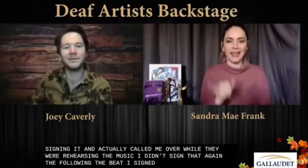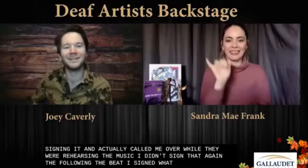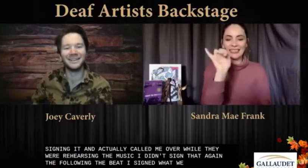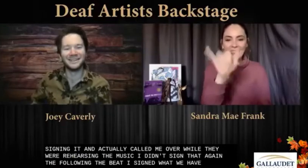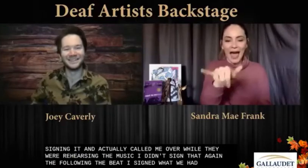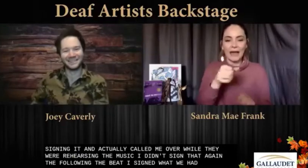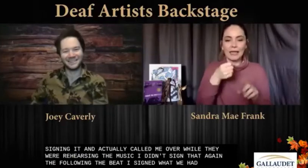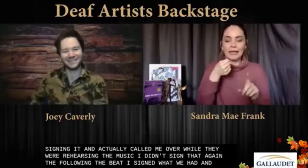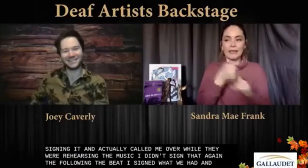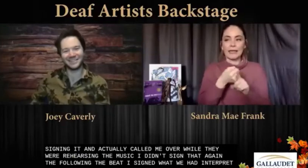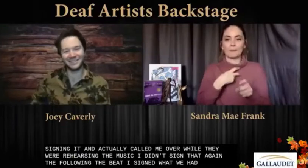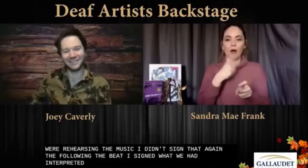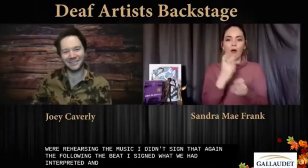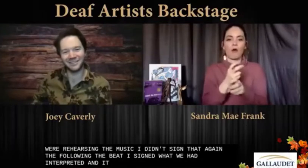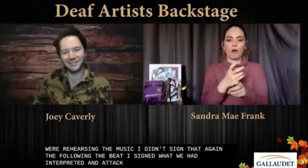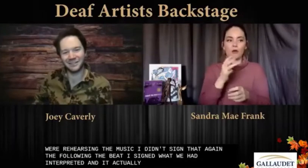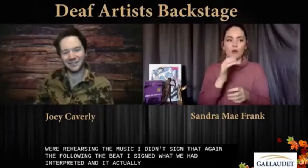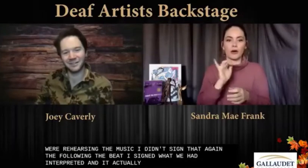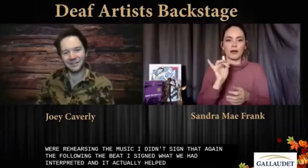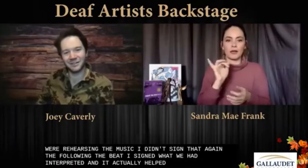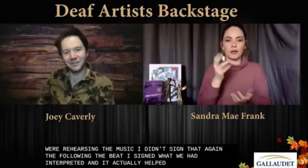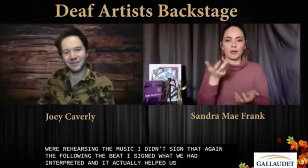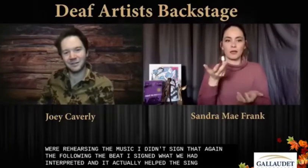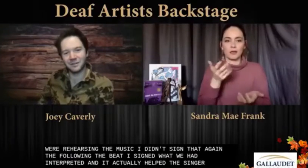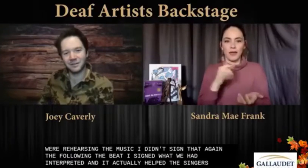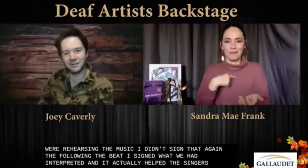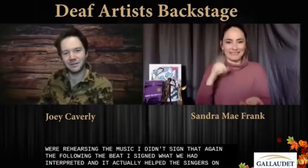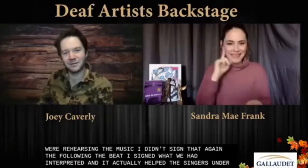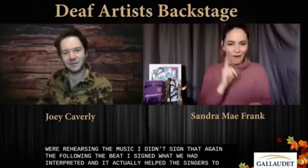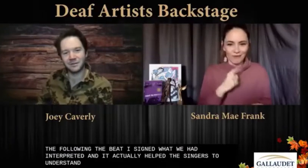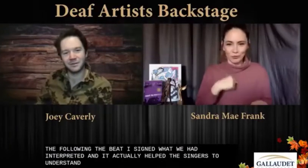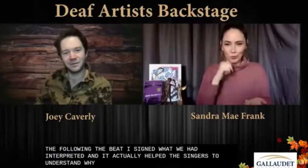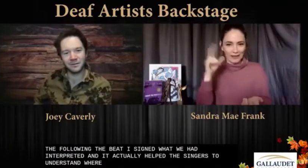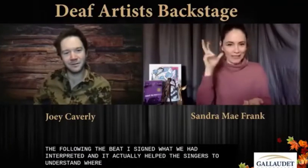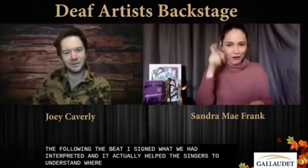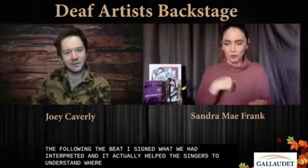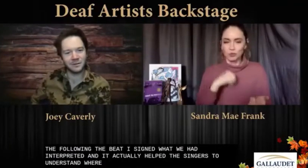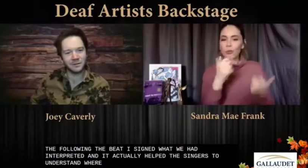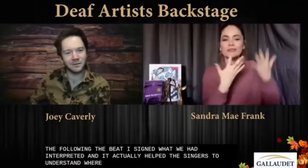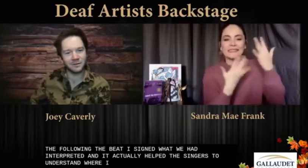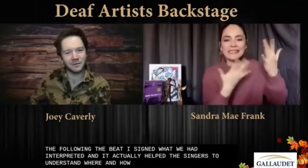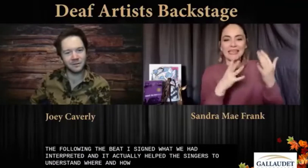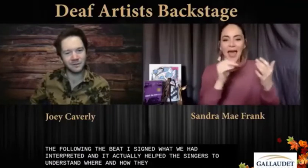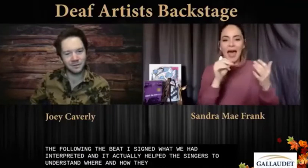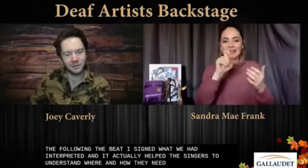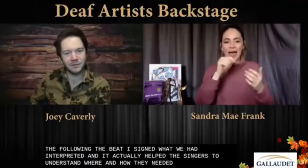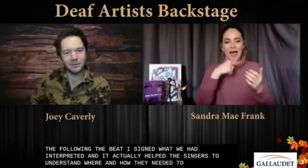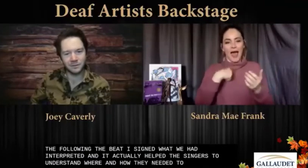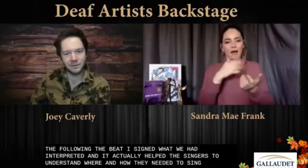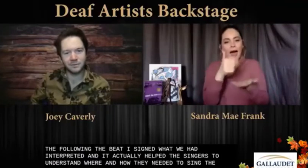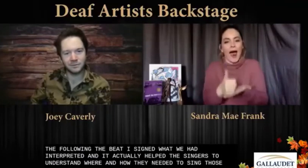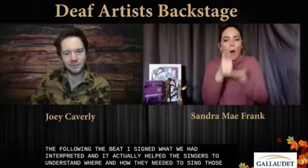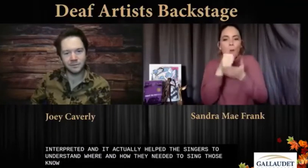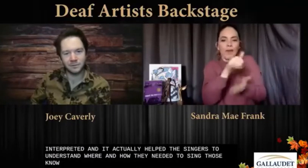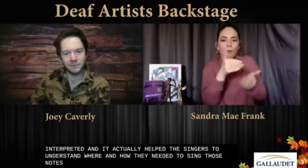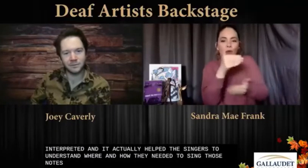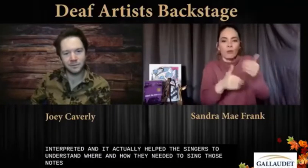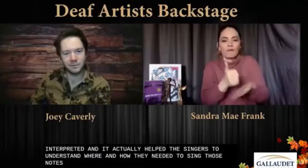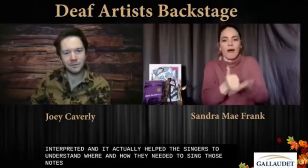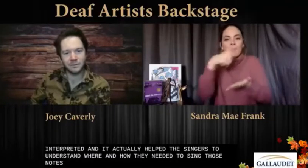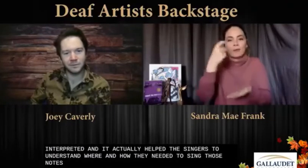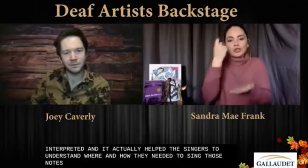what we had interpreted and it actually helped the singers to understand where and how they needed to sing those notes